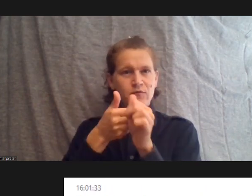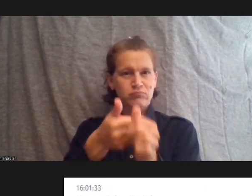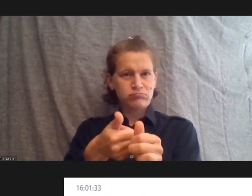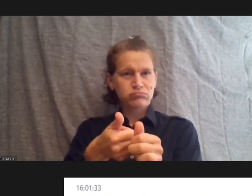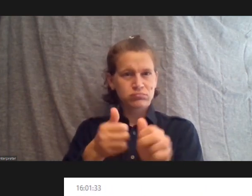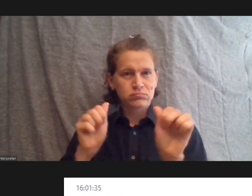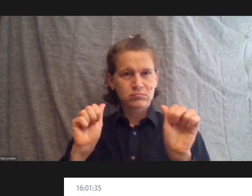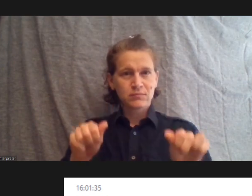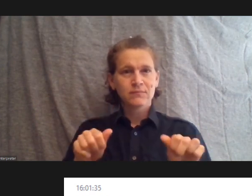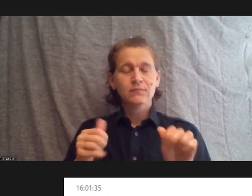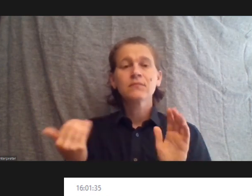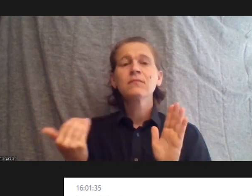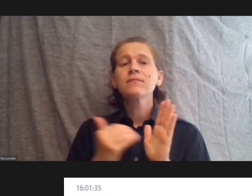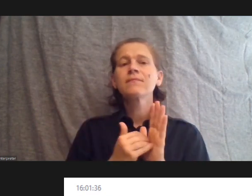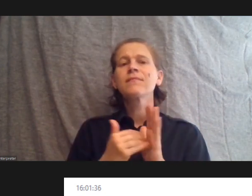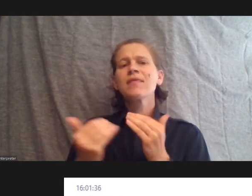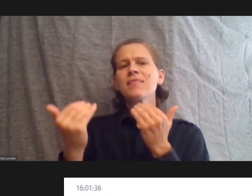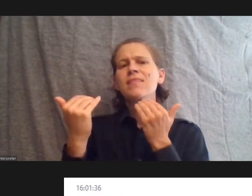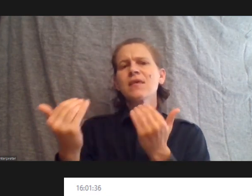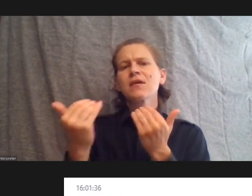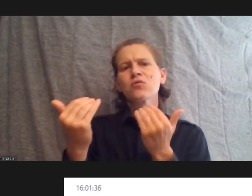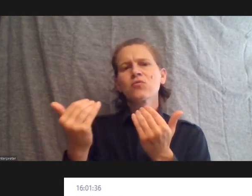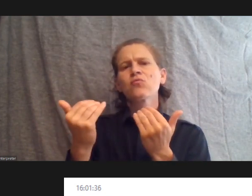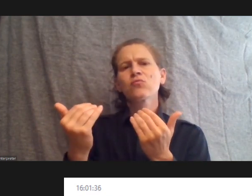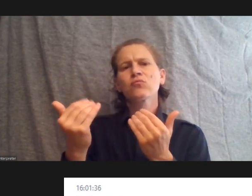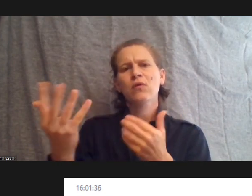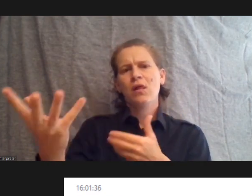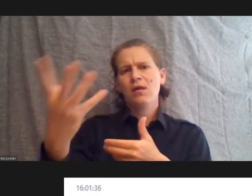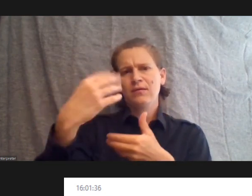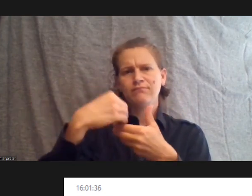Again, thank you for being a part